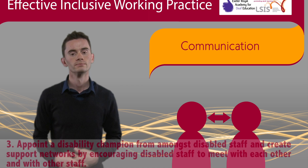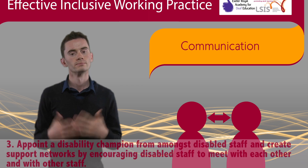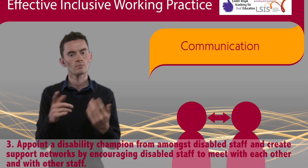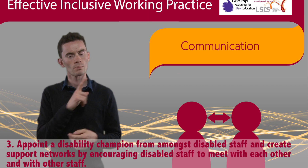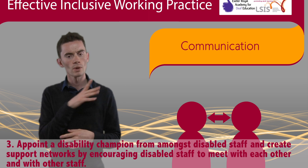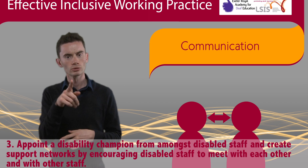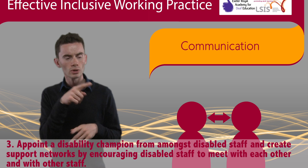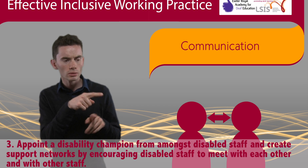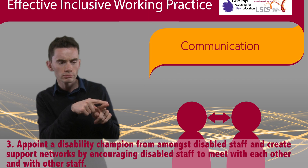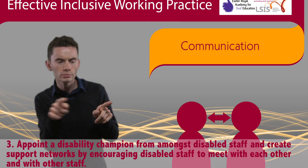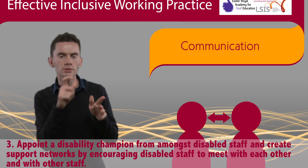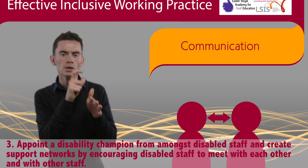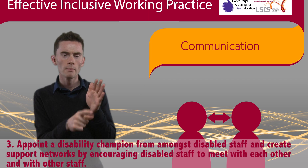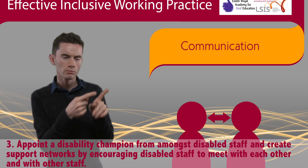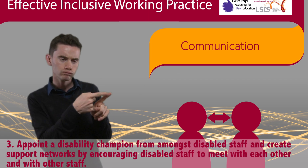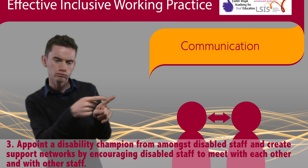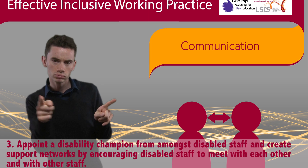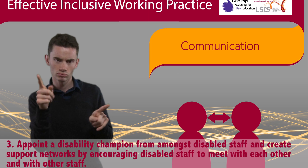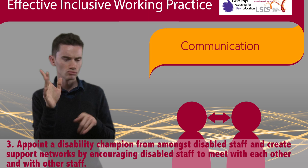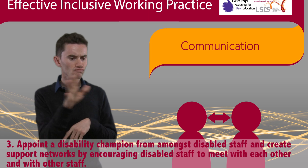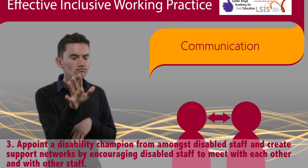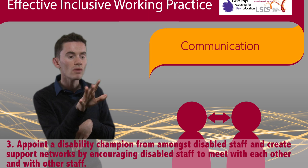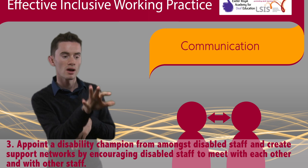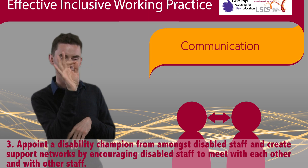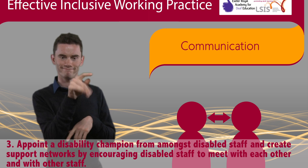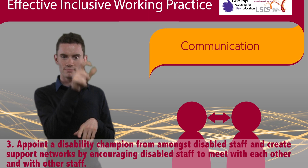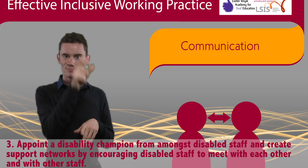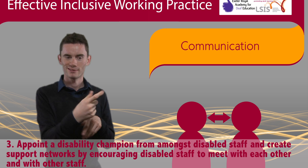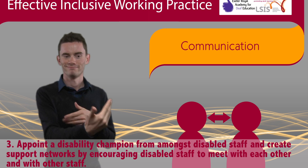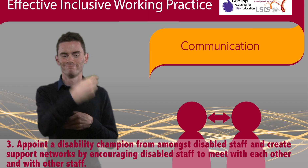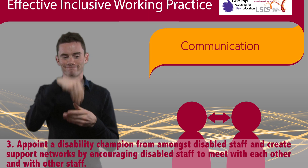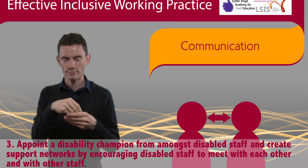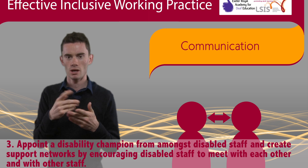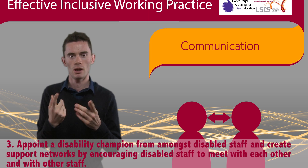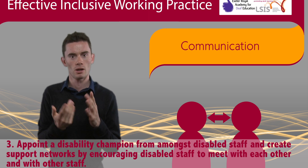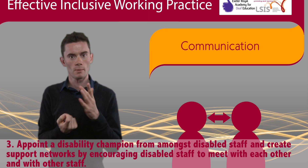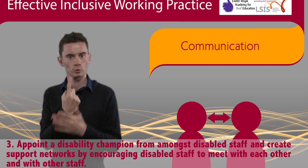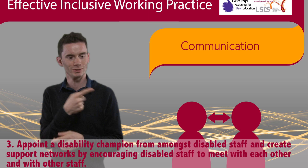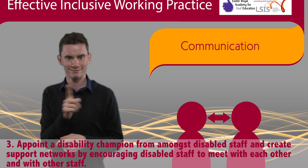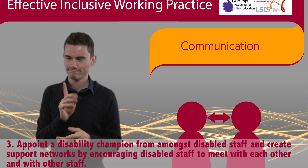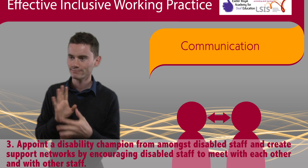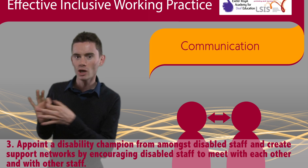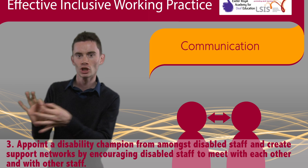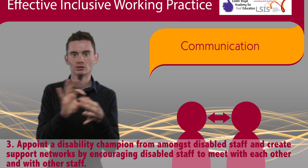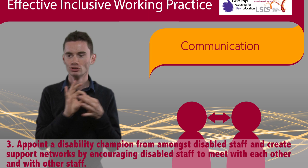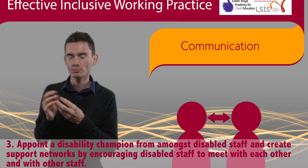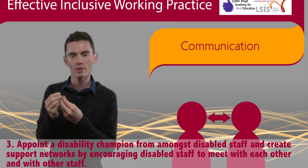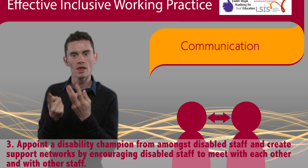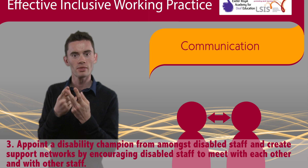Appoint a disability champion from amongst disabled staff and create support networks by encouraging disabled staff to meet with each other and